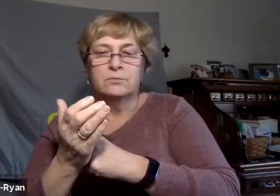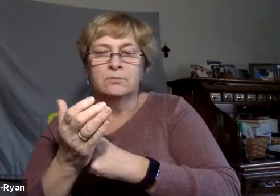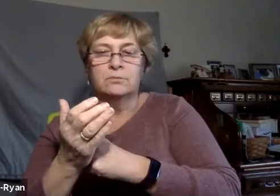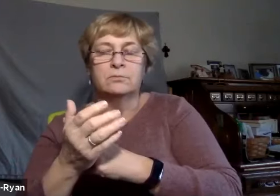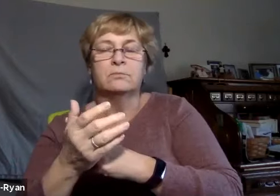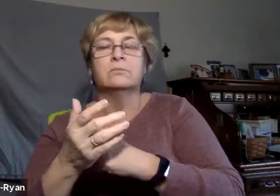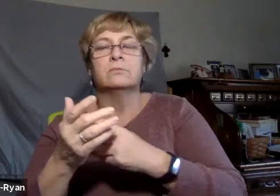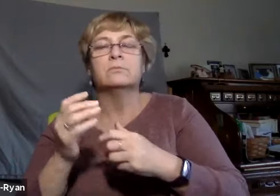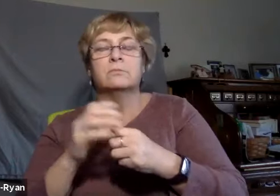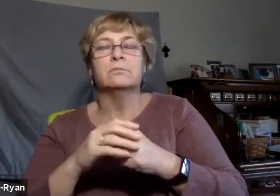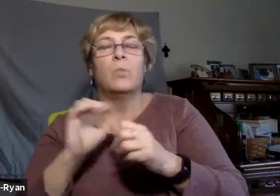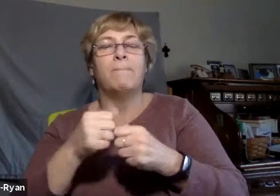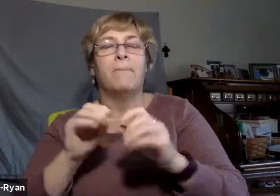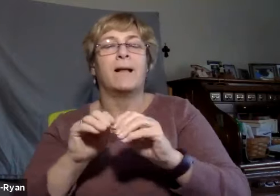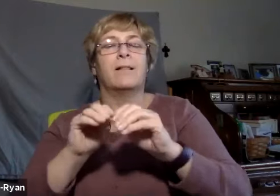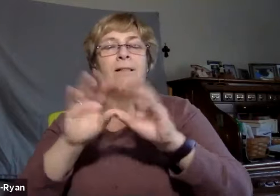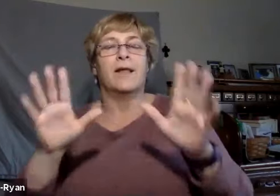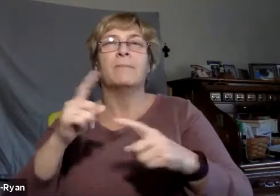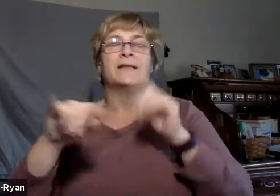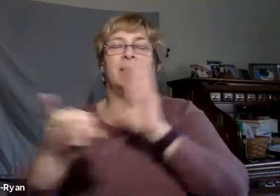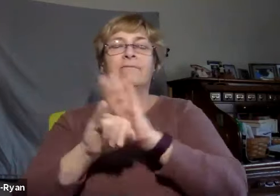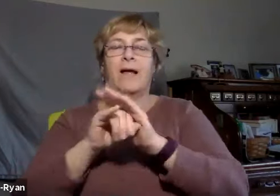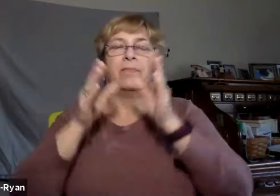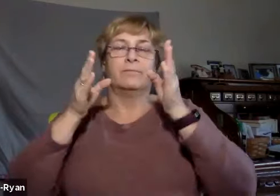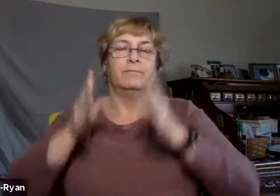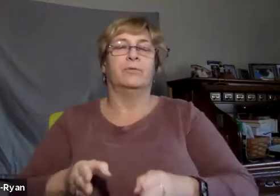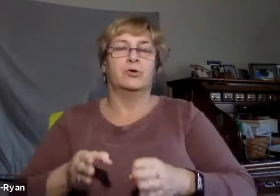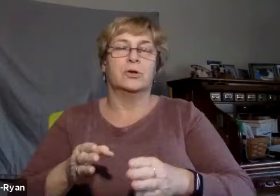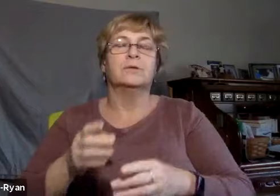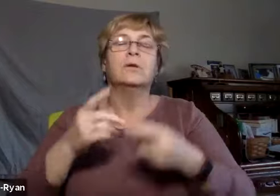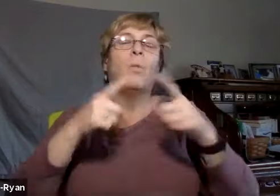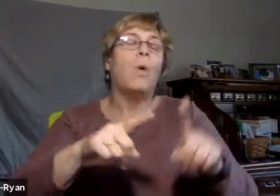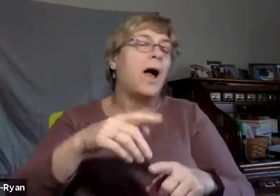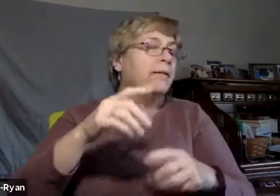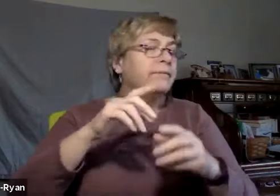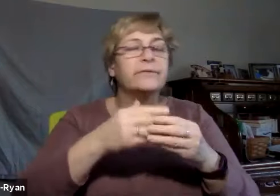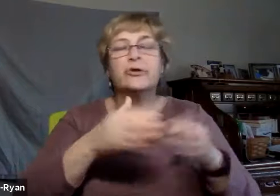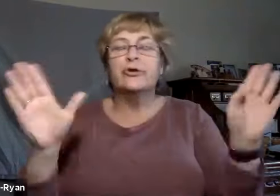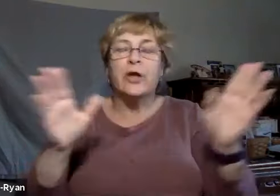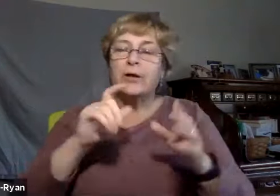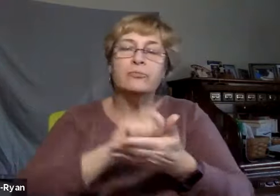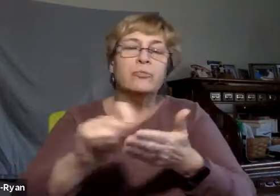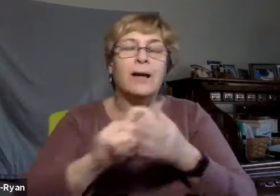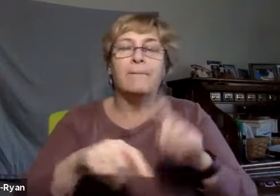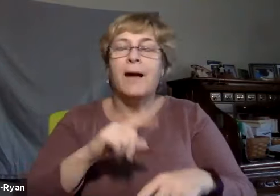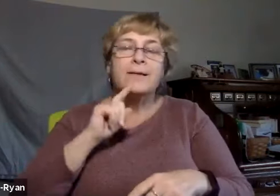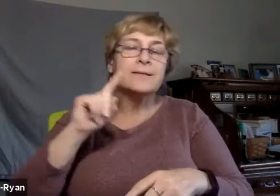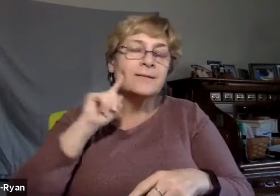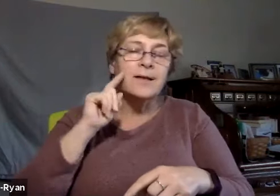and it has to do with the culture. It's related to their culture. I just wanted to clarify that as part of deaf identity in general when